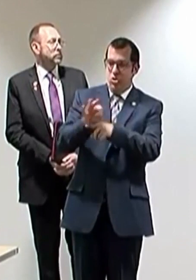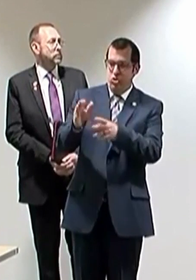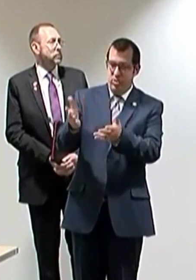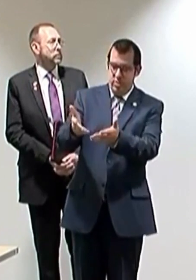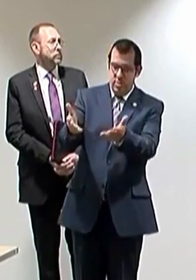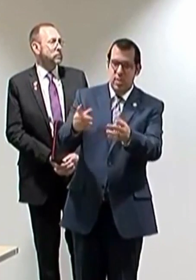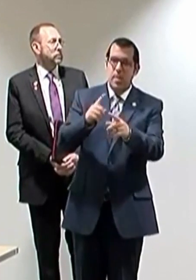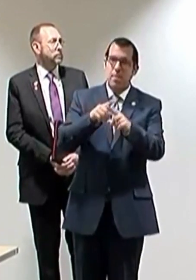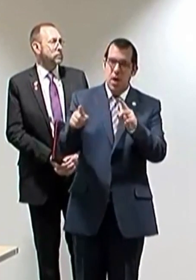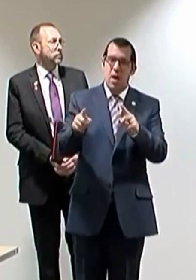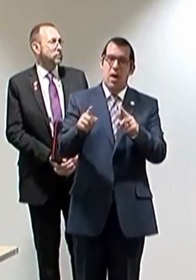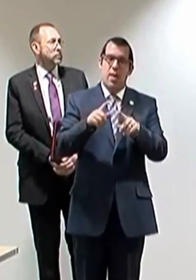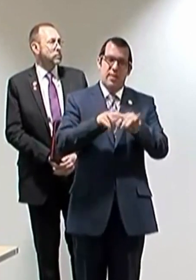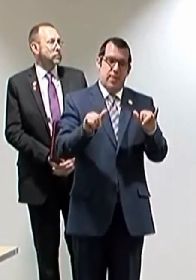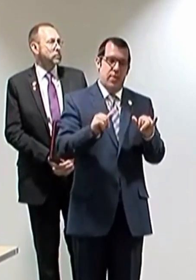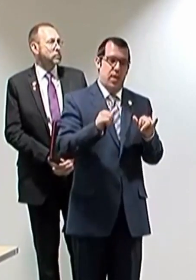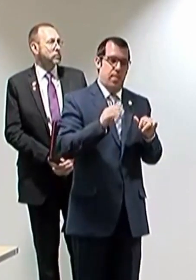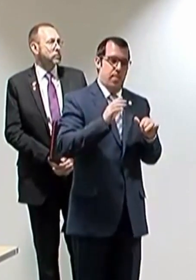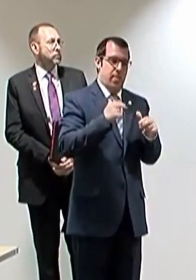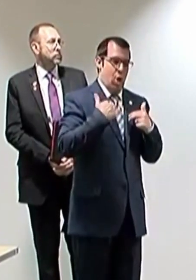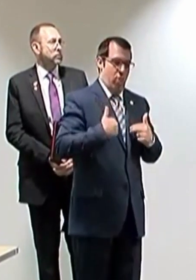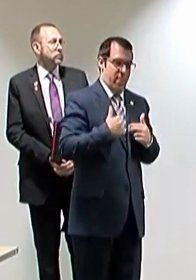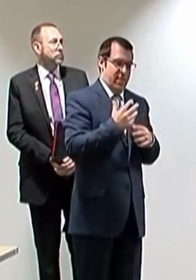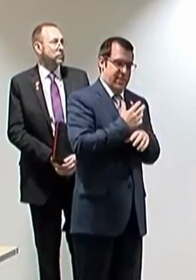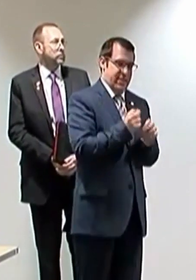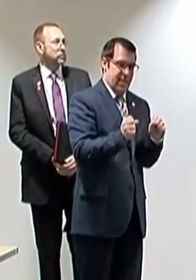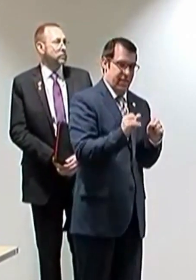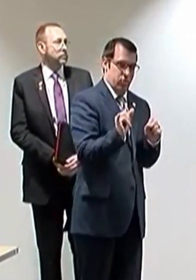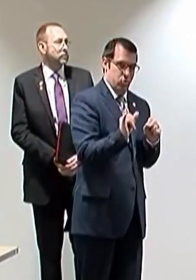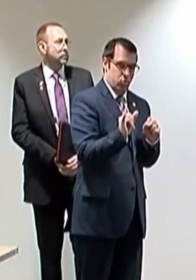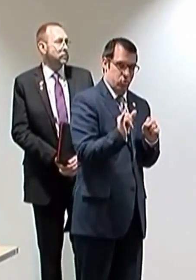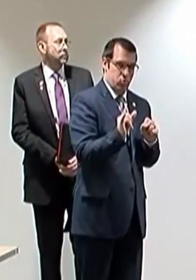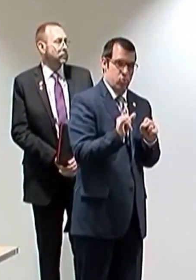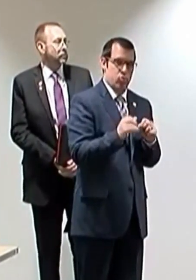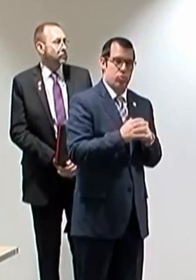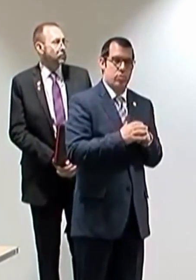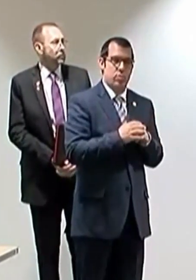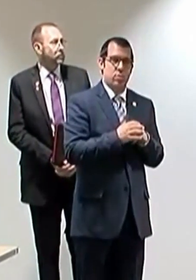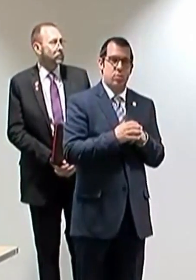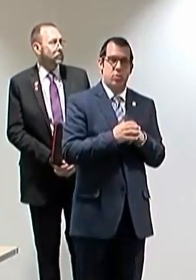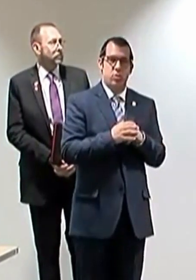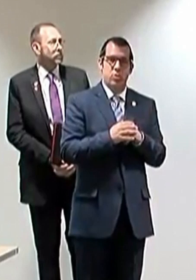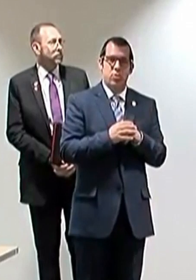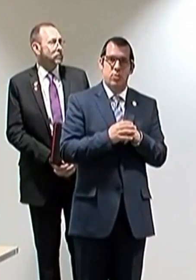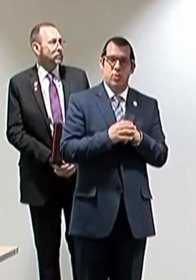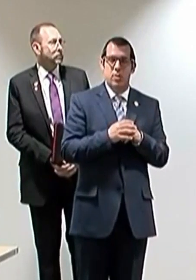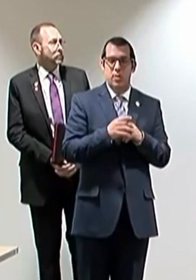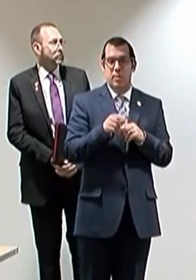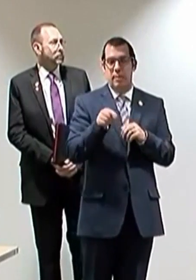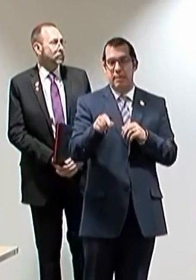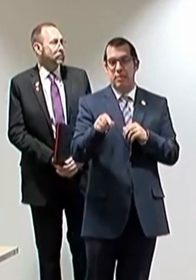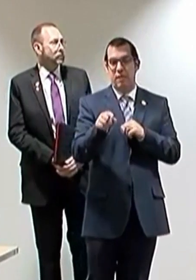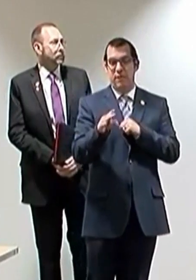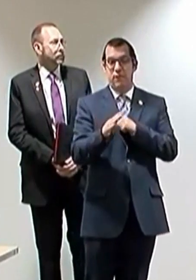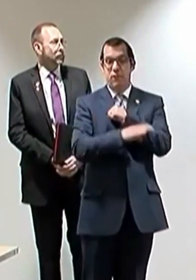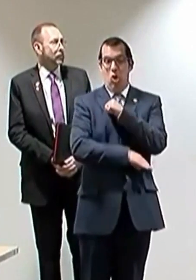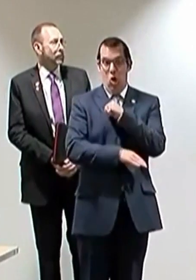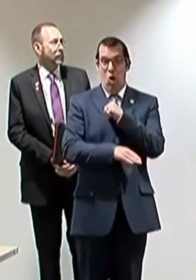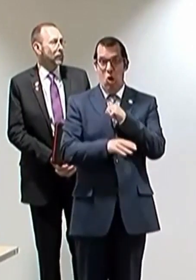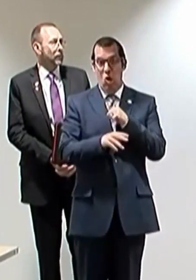time being safe, health-wise. And so you look at the fall, we're still going to